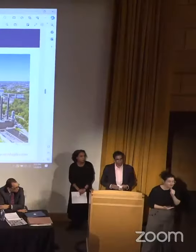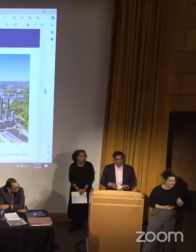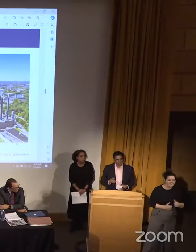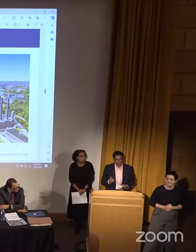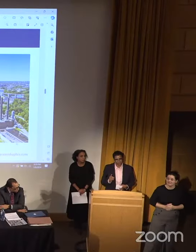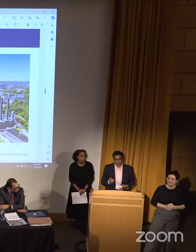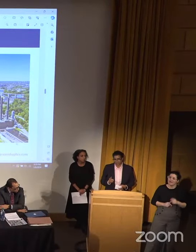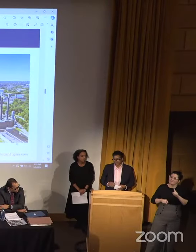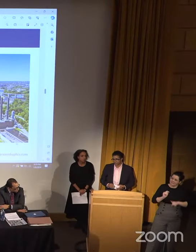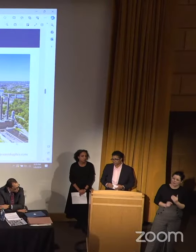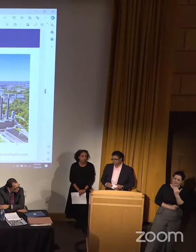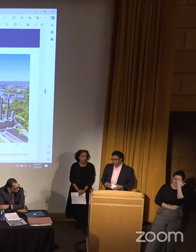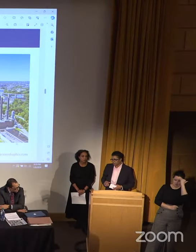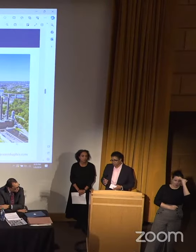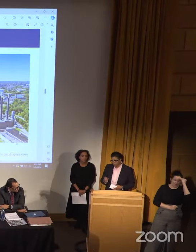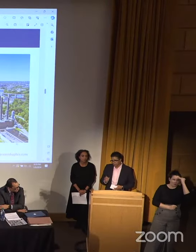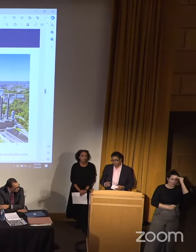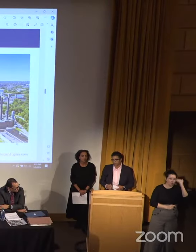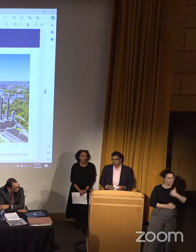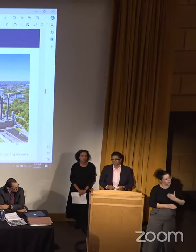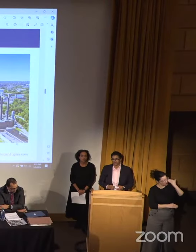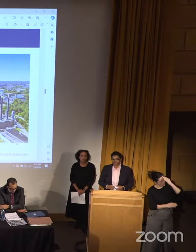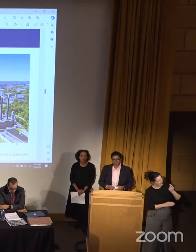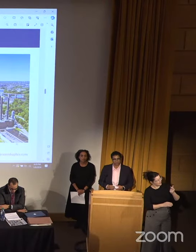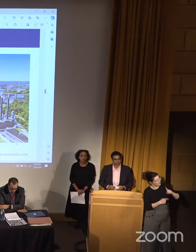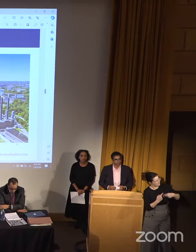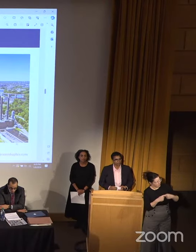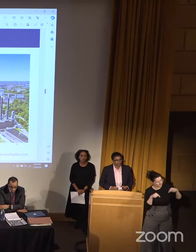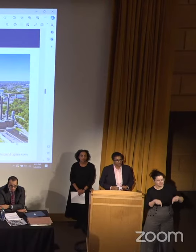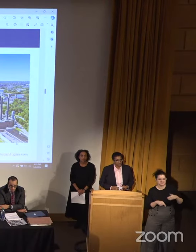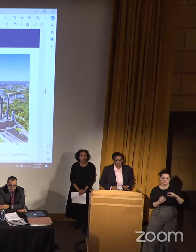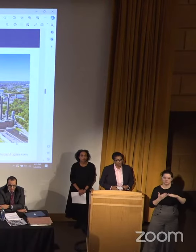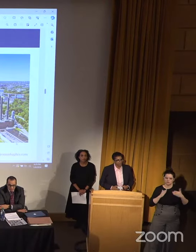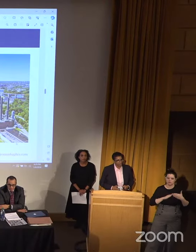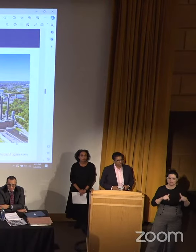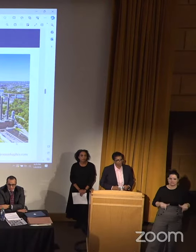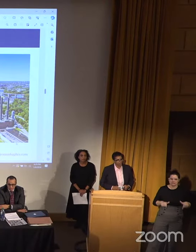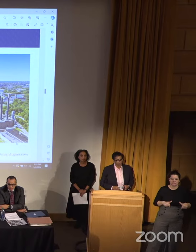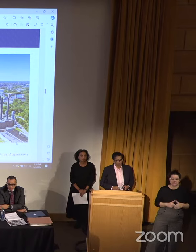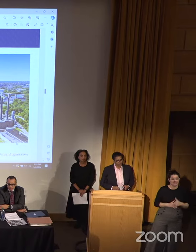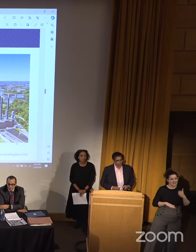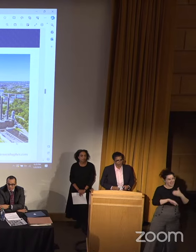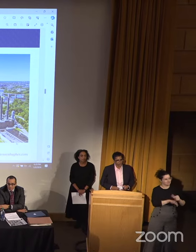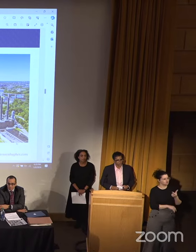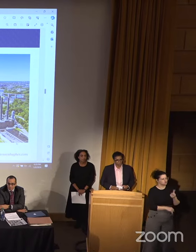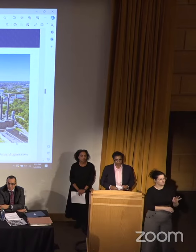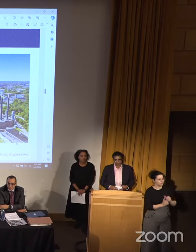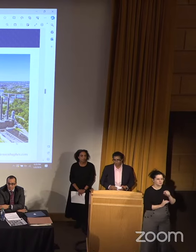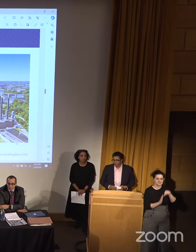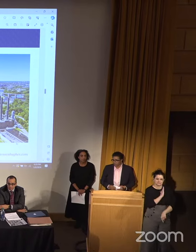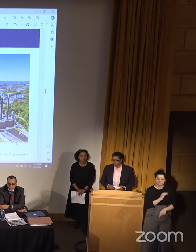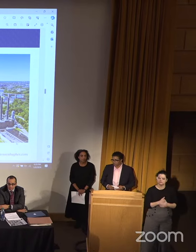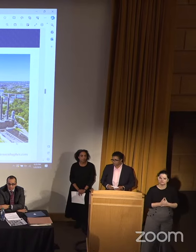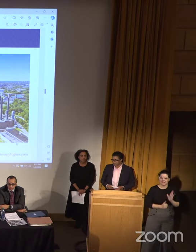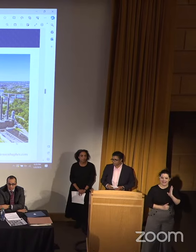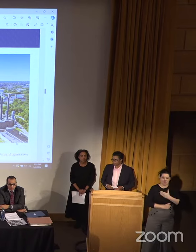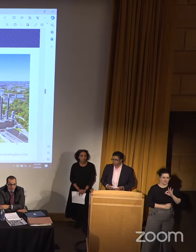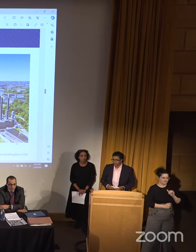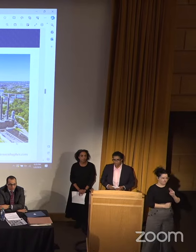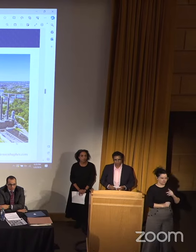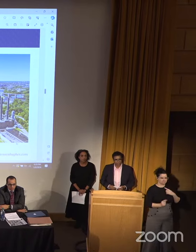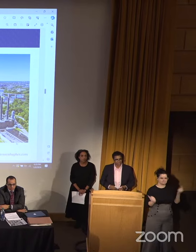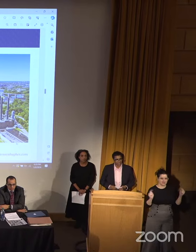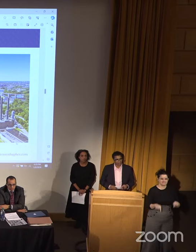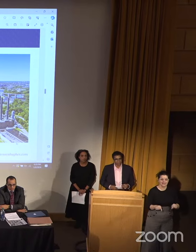but we do know this, we know a little bit about this community. After George Floyd was killed, our firm came